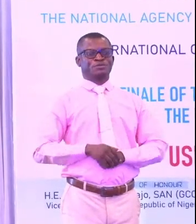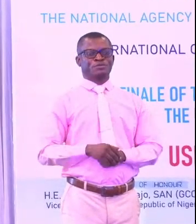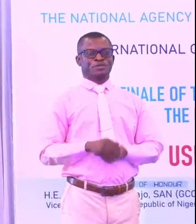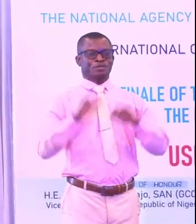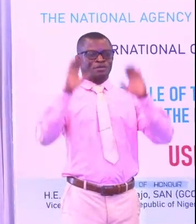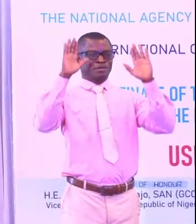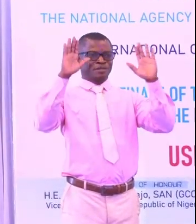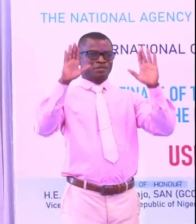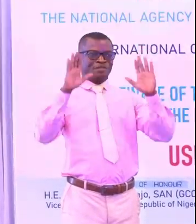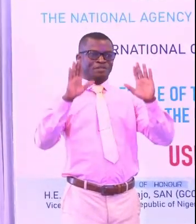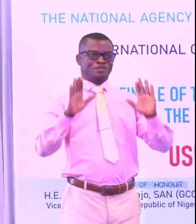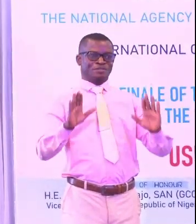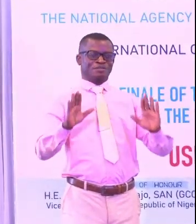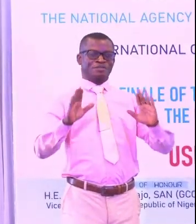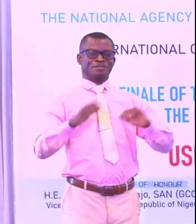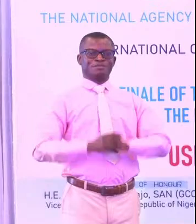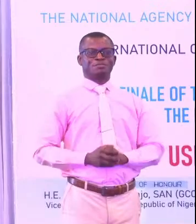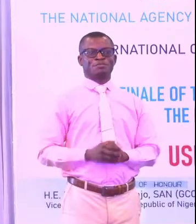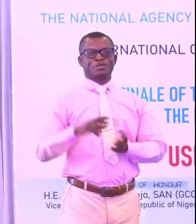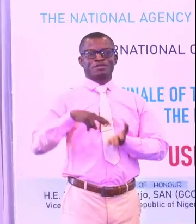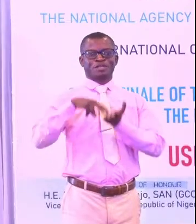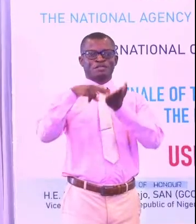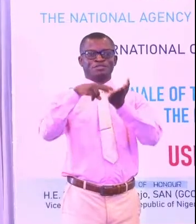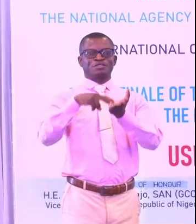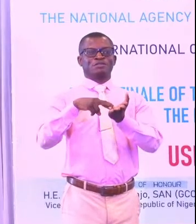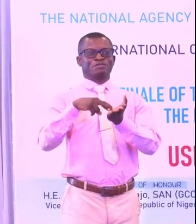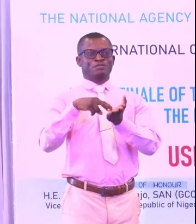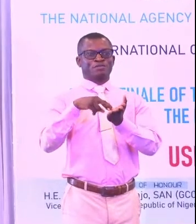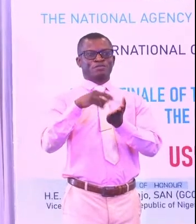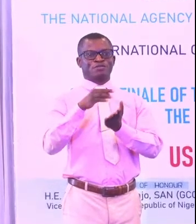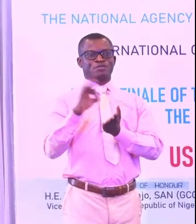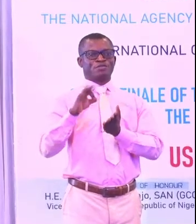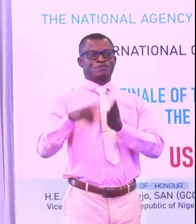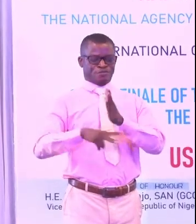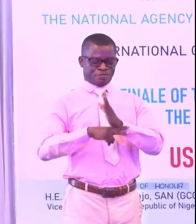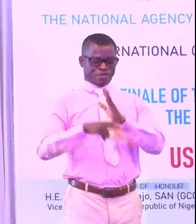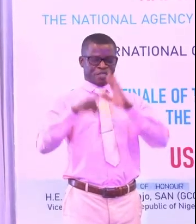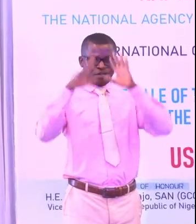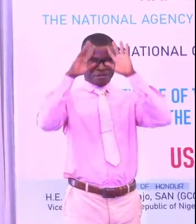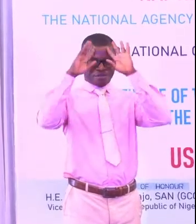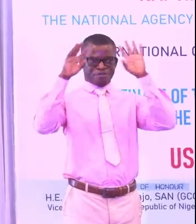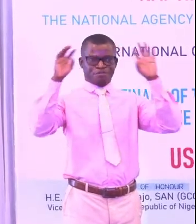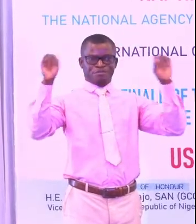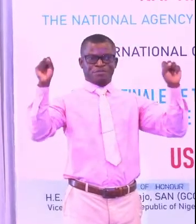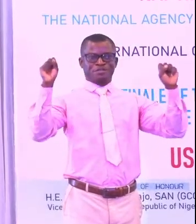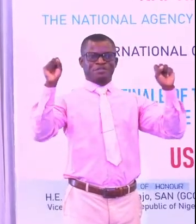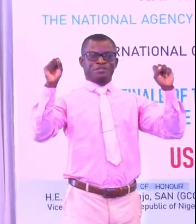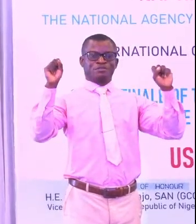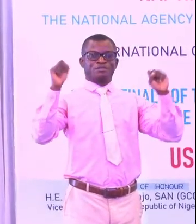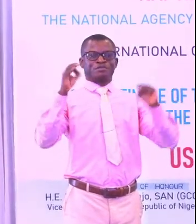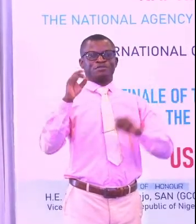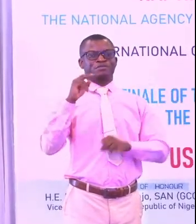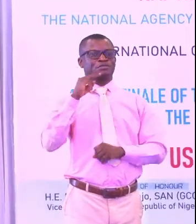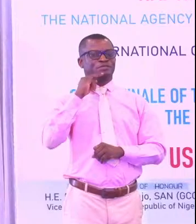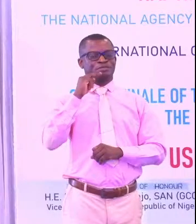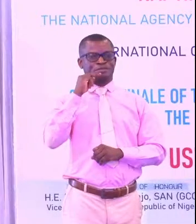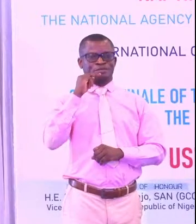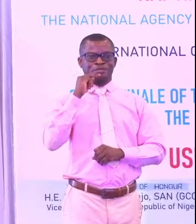Excellencies, the representative of the Vice President of